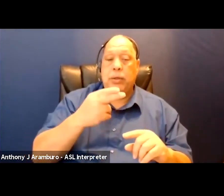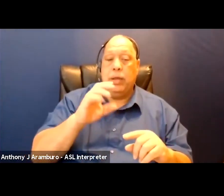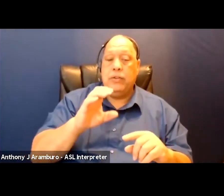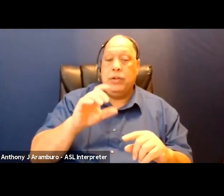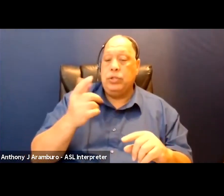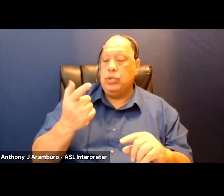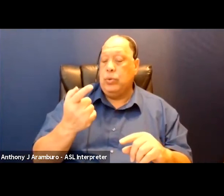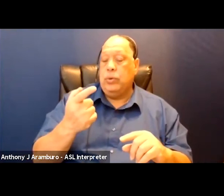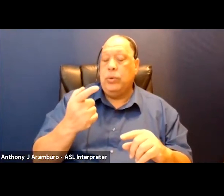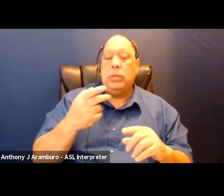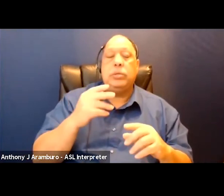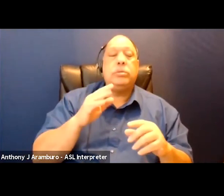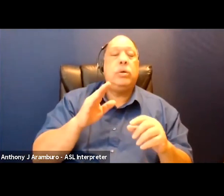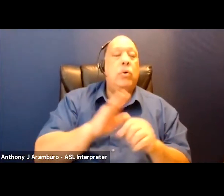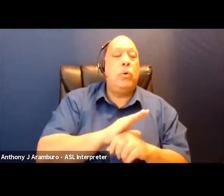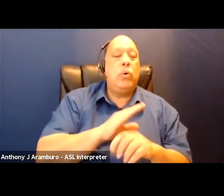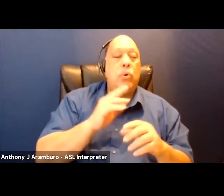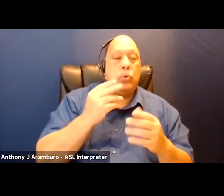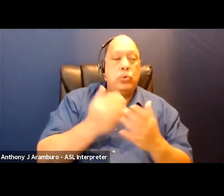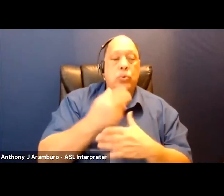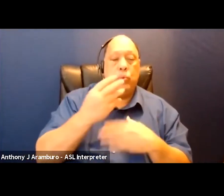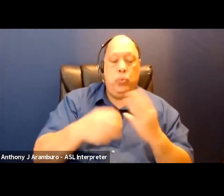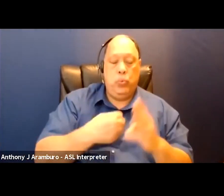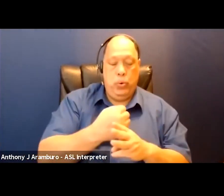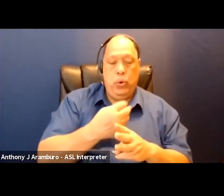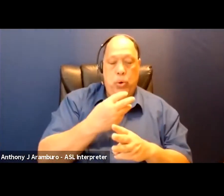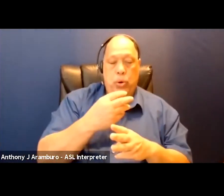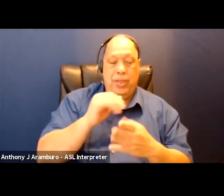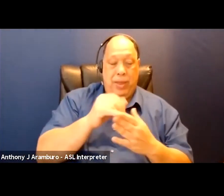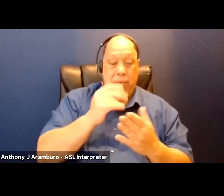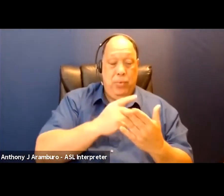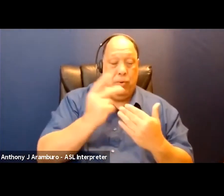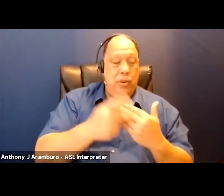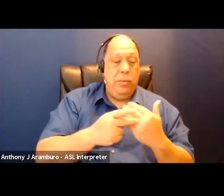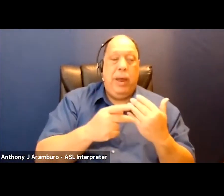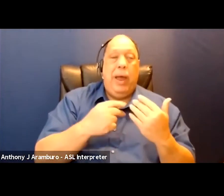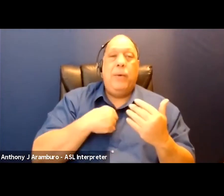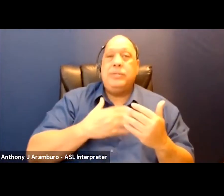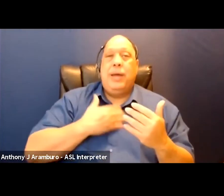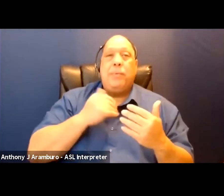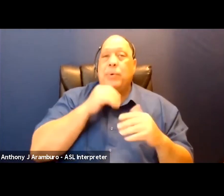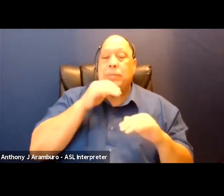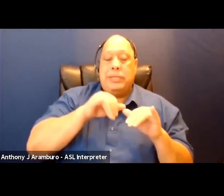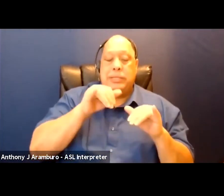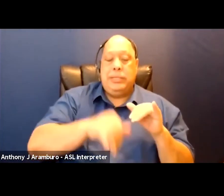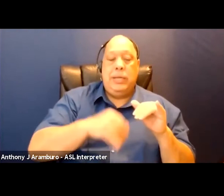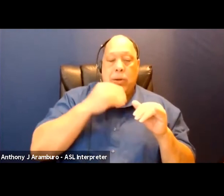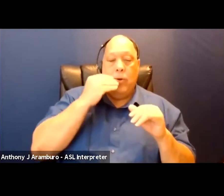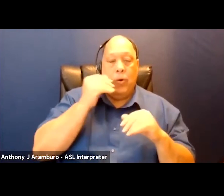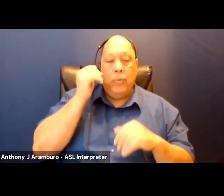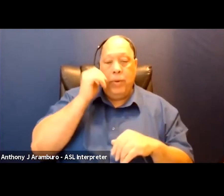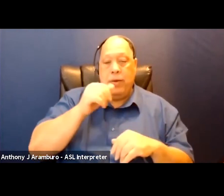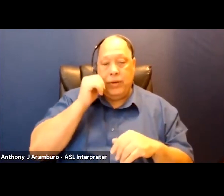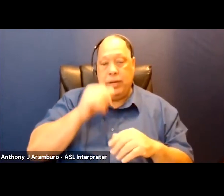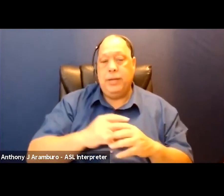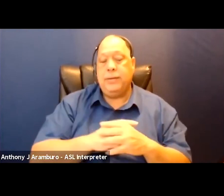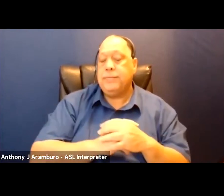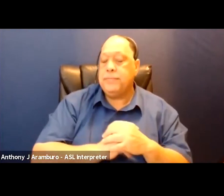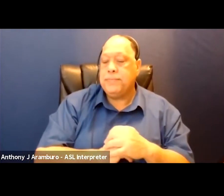was a whole new world, and I was so happy to no longer be sitting at home every day. That's the end of the